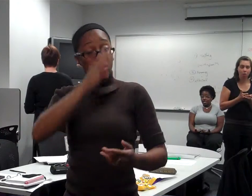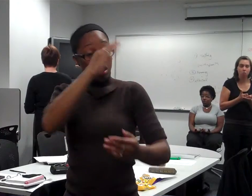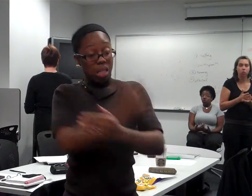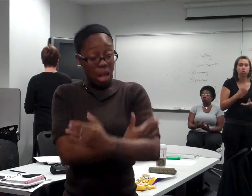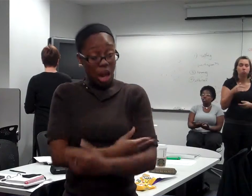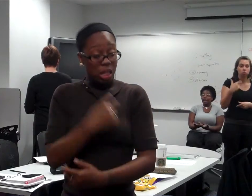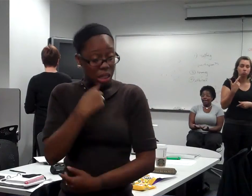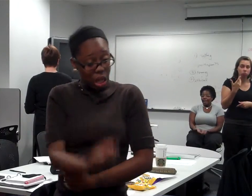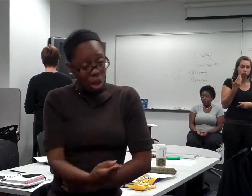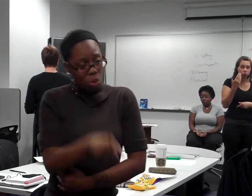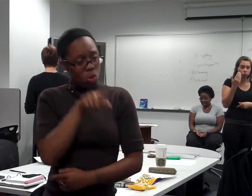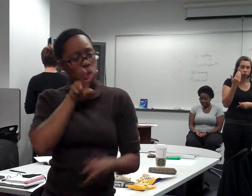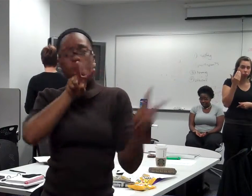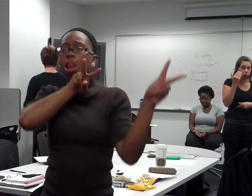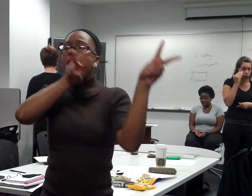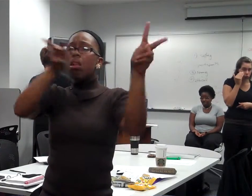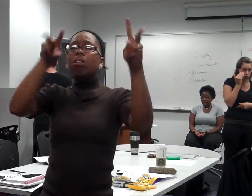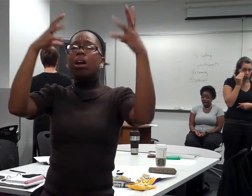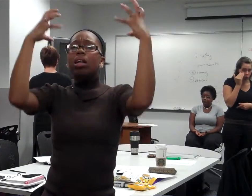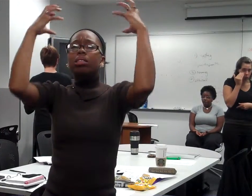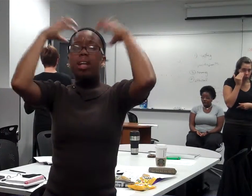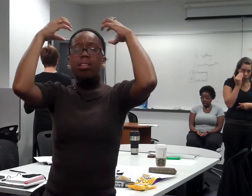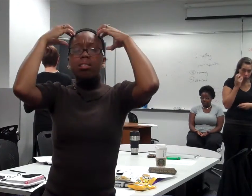Disney to look at everybody else having fun.